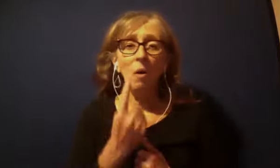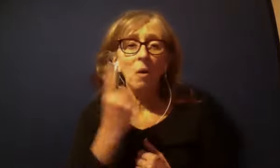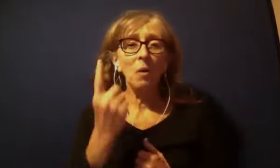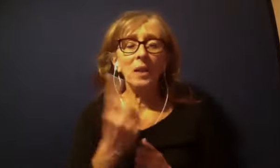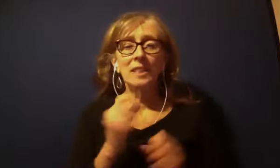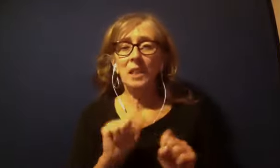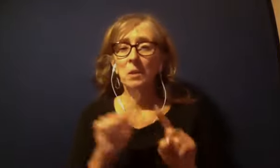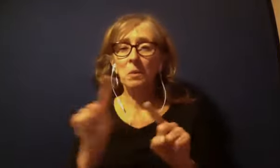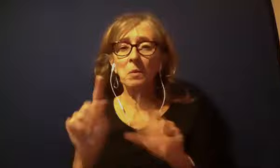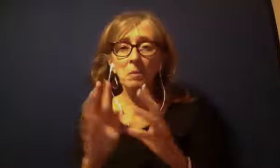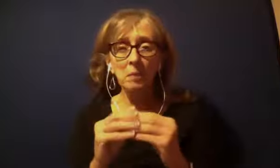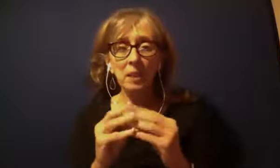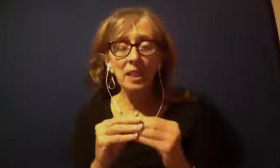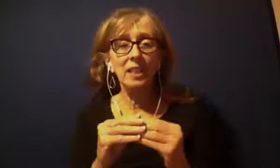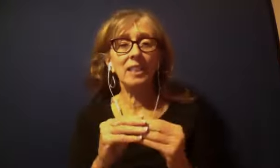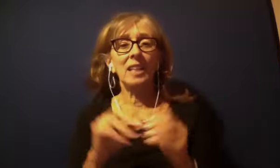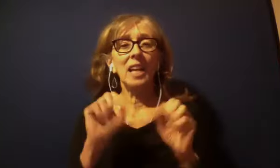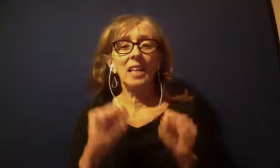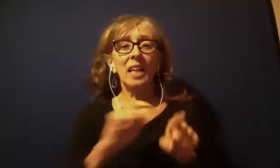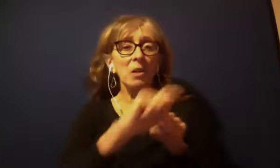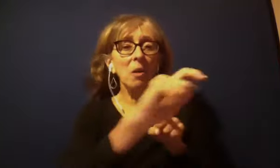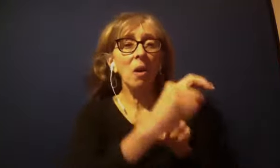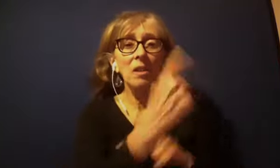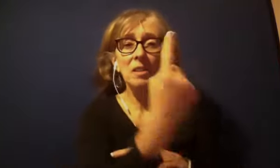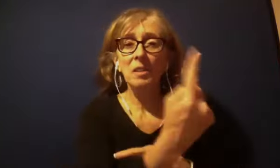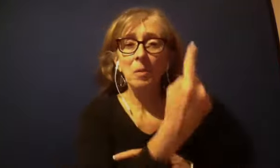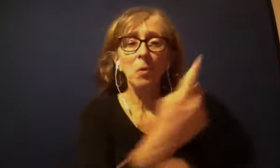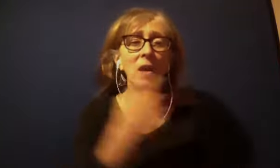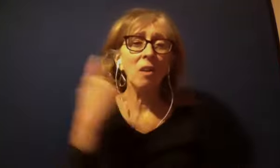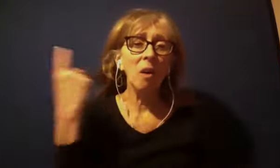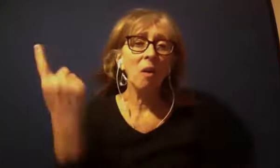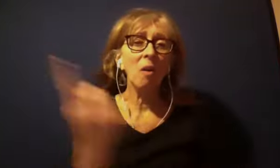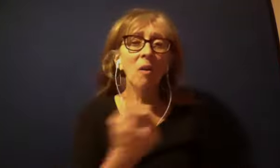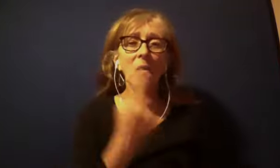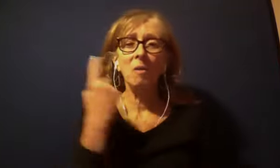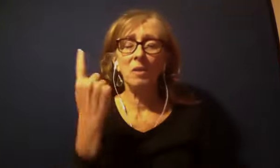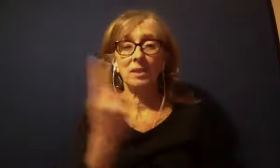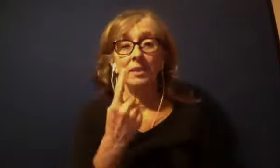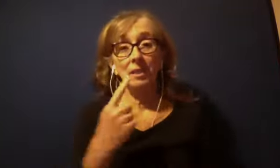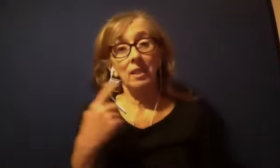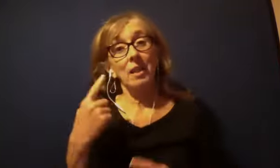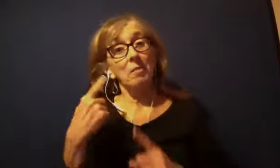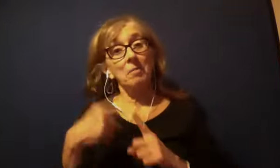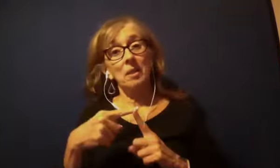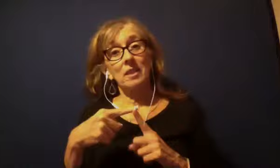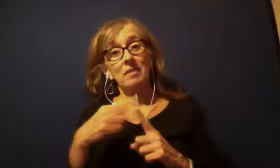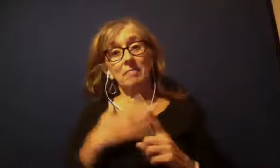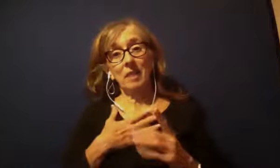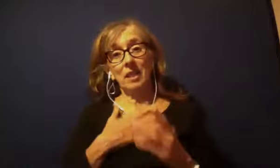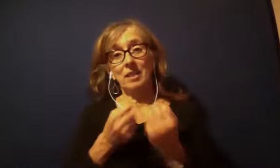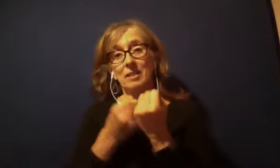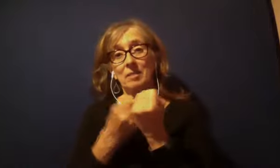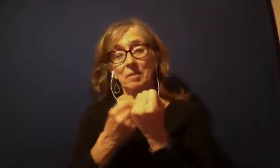attend. There's always someone to call. And, most of all, there's always my sponsor who I do